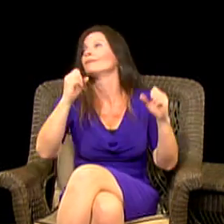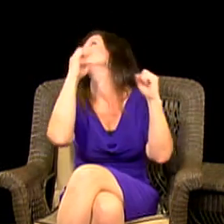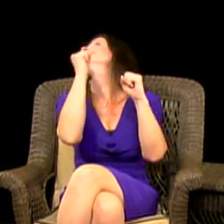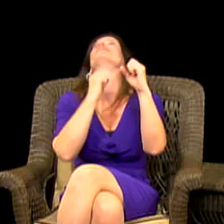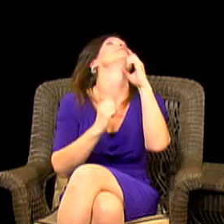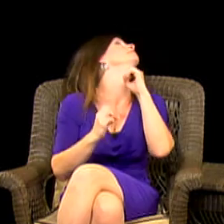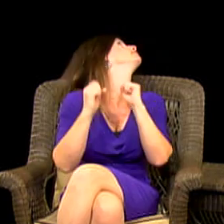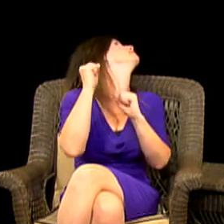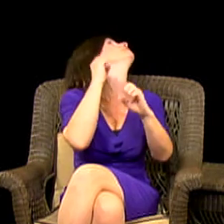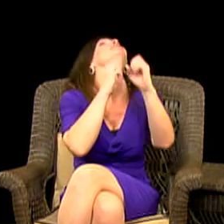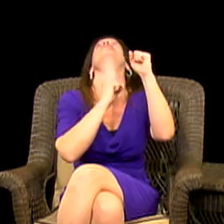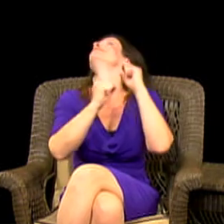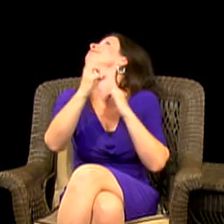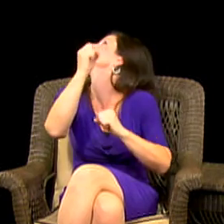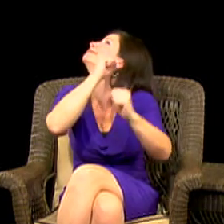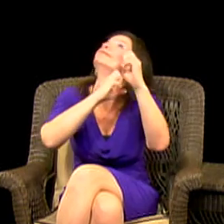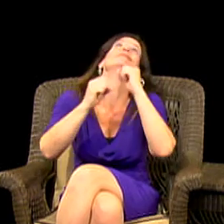great, and